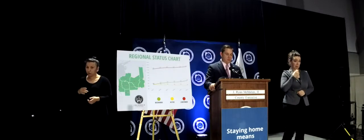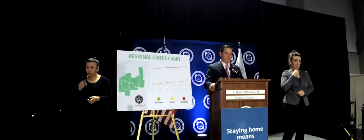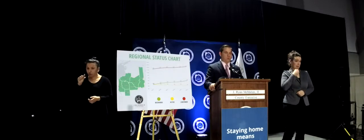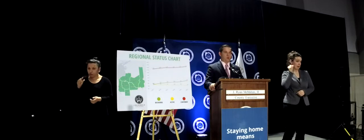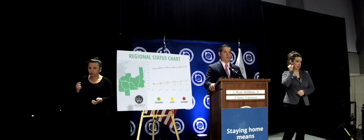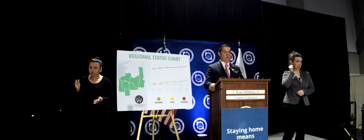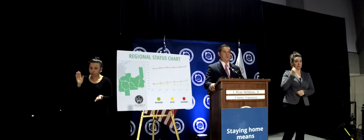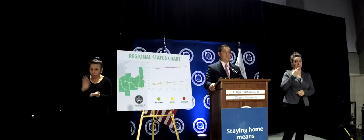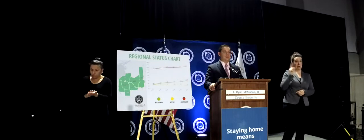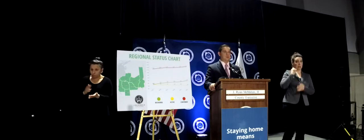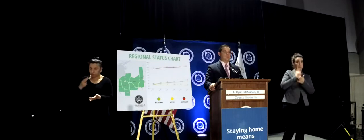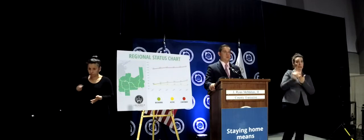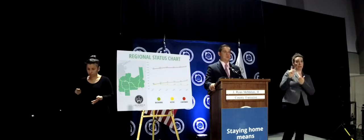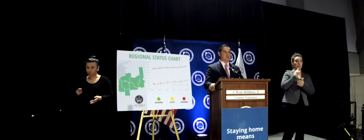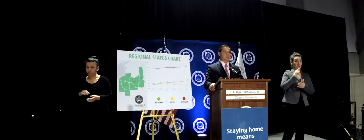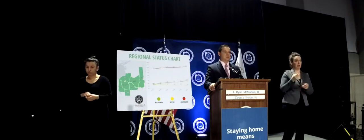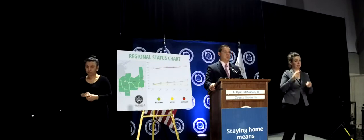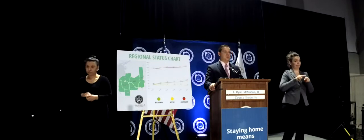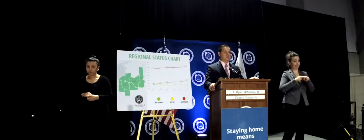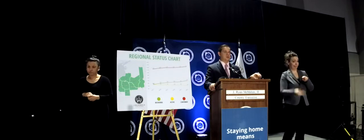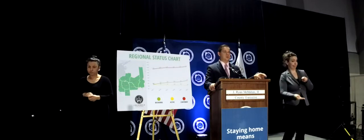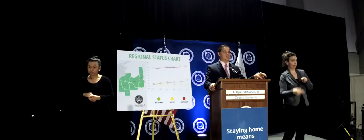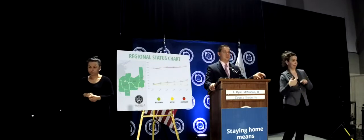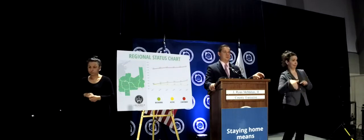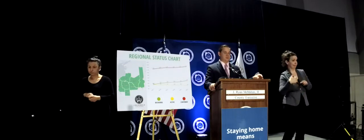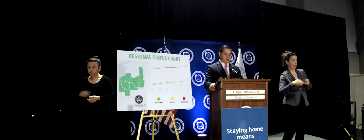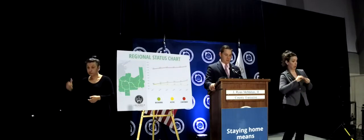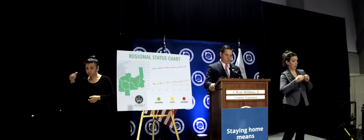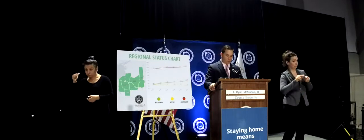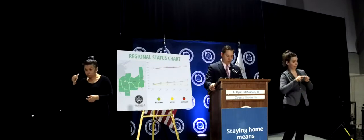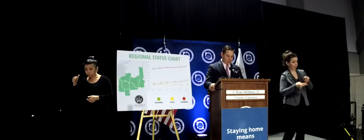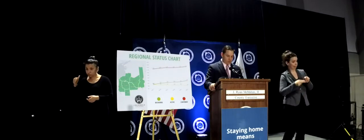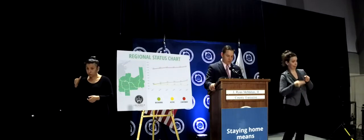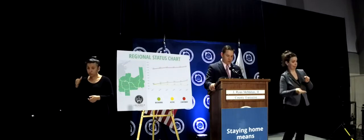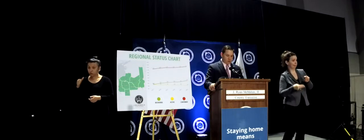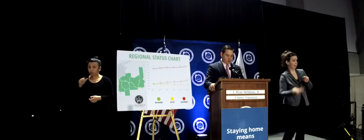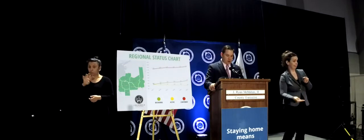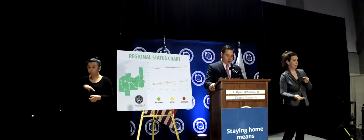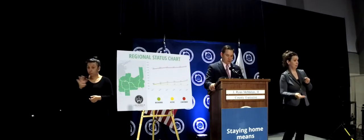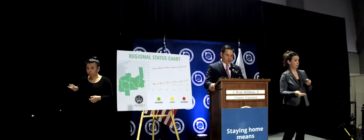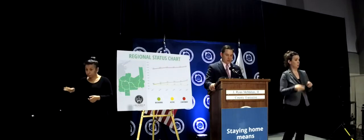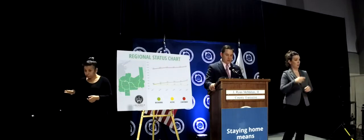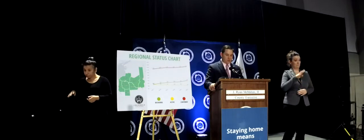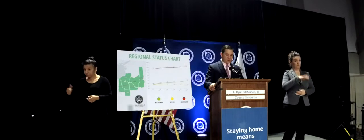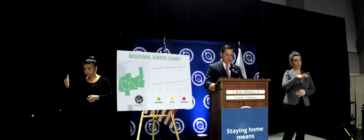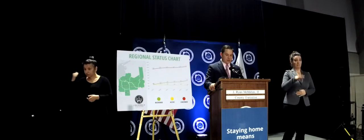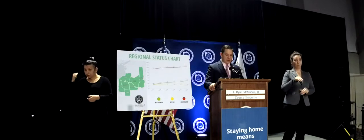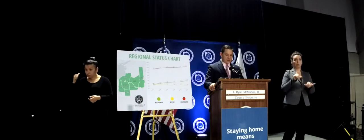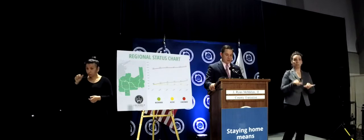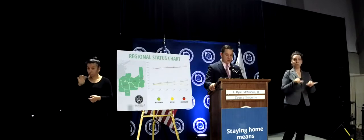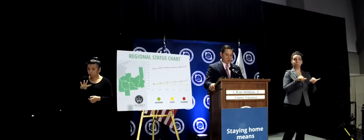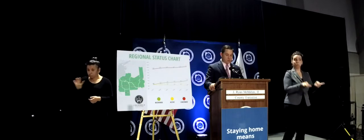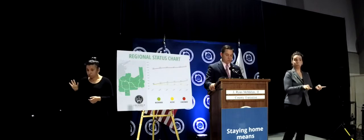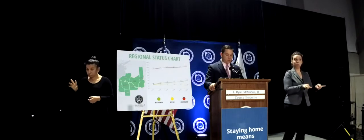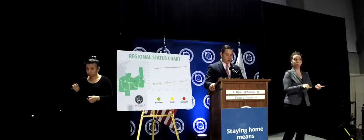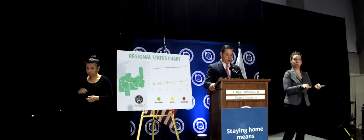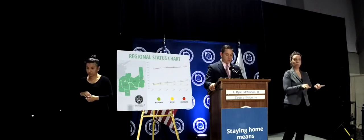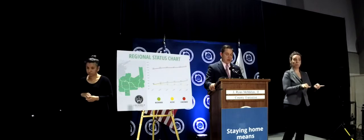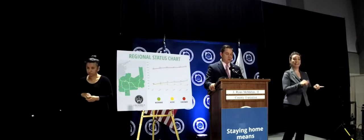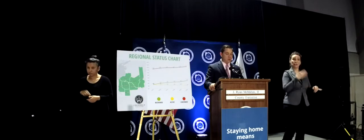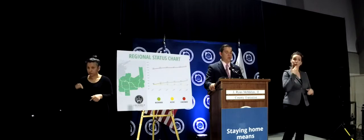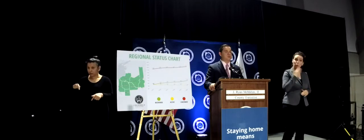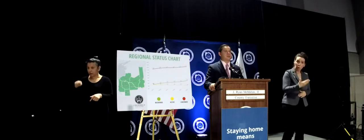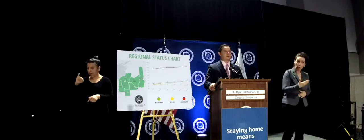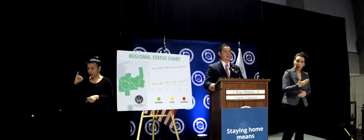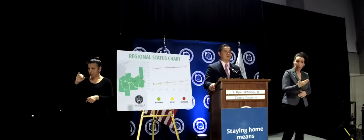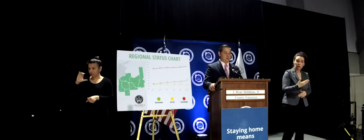That number, 44, is the same as it was yesterday, which I think was the same as the day before. Related to folks in the ICU,